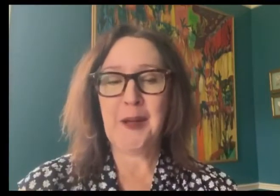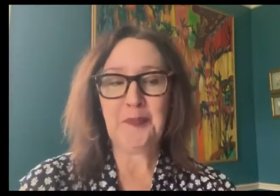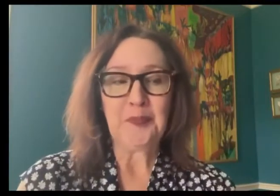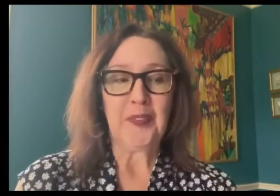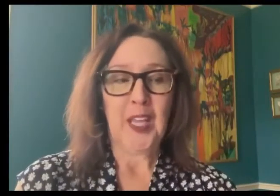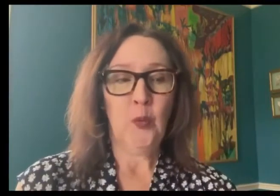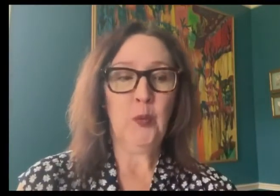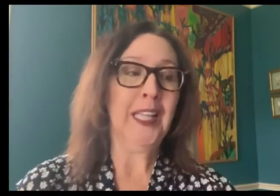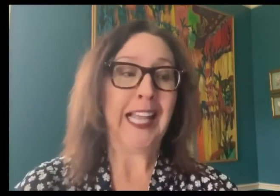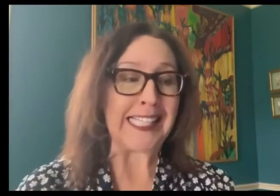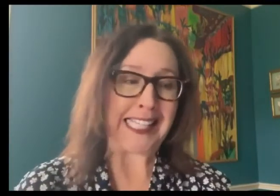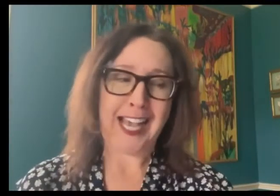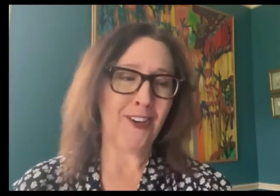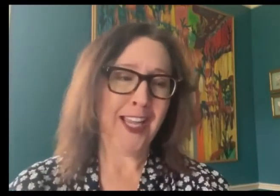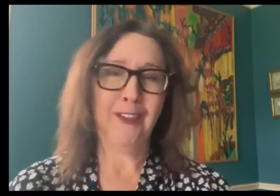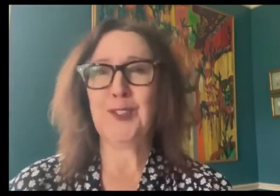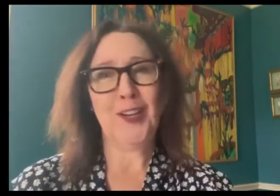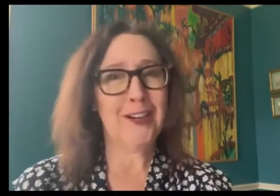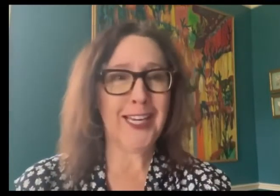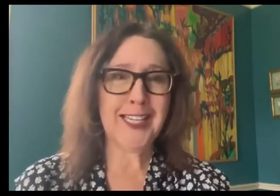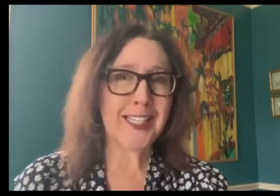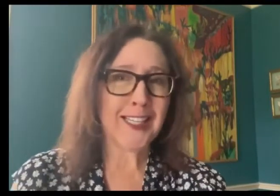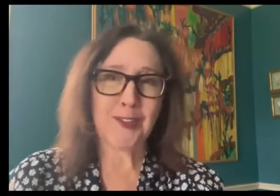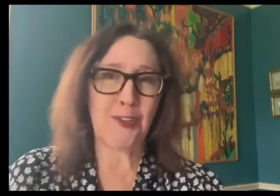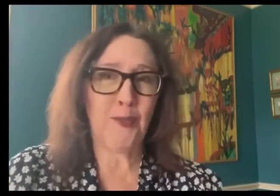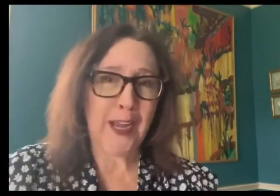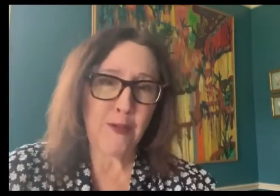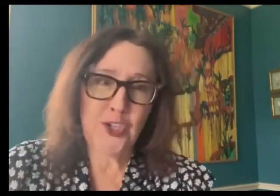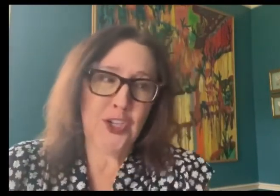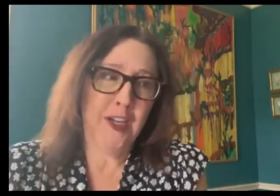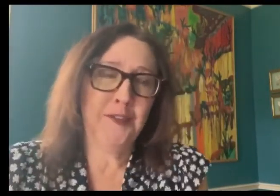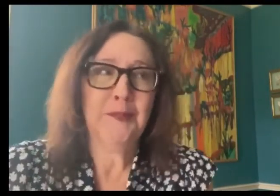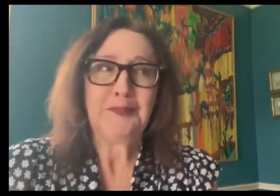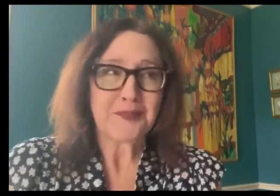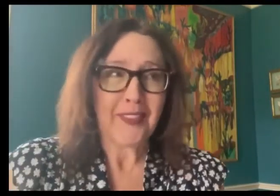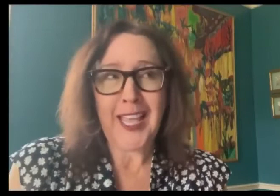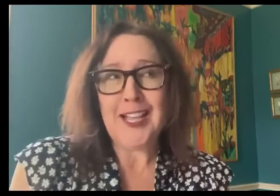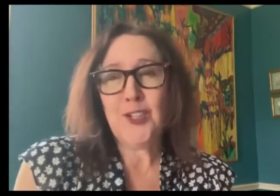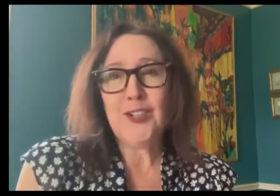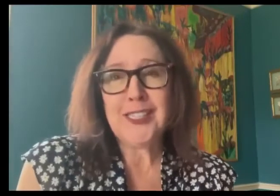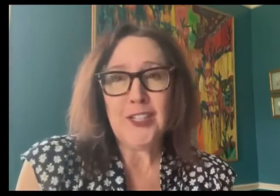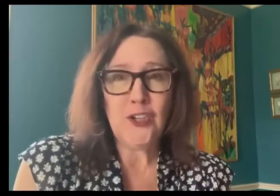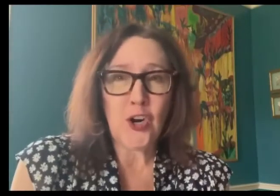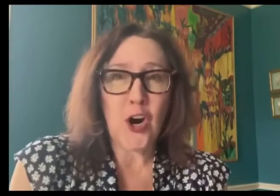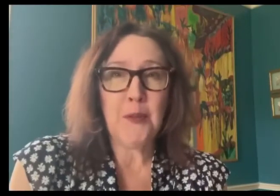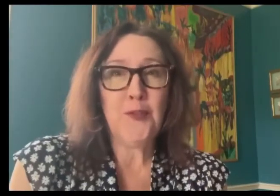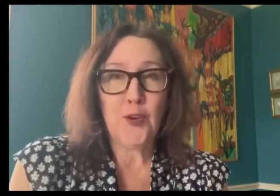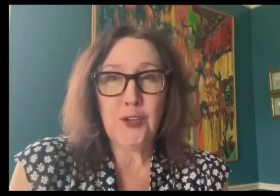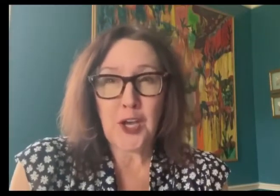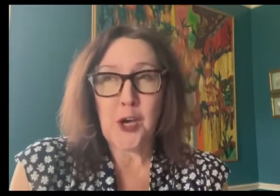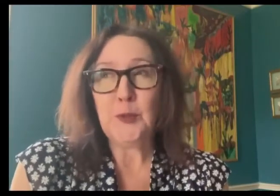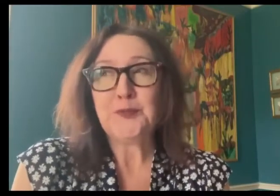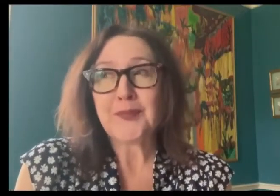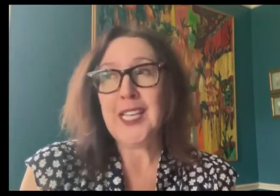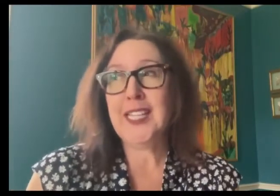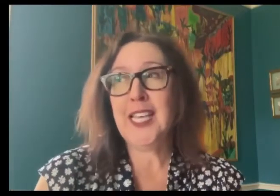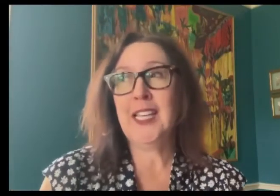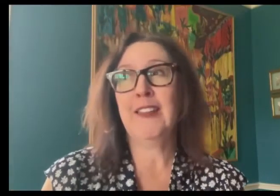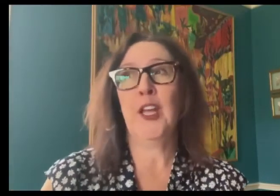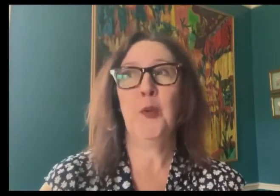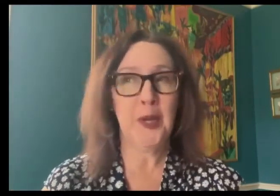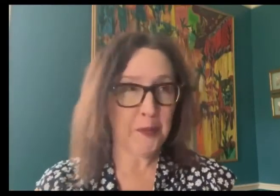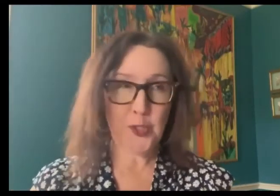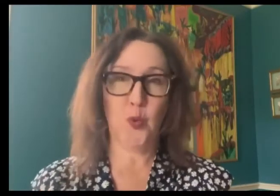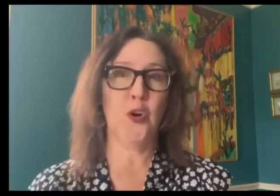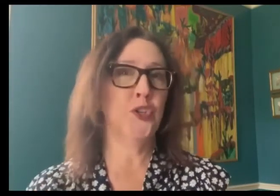And we went last Saturday. It was very easy. It's a three-hour shift. They ask you to sit in your car before you go, and